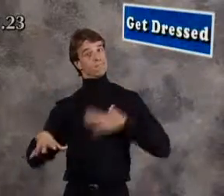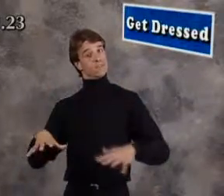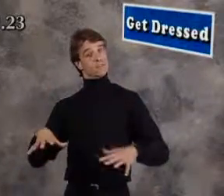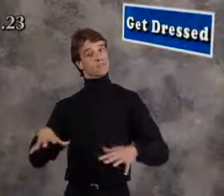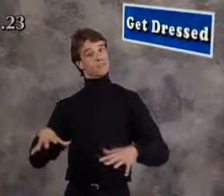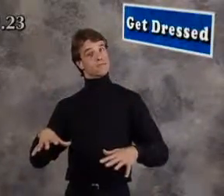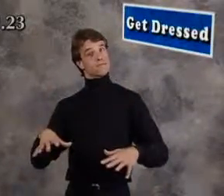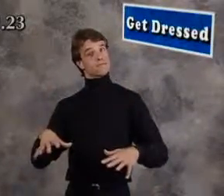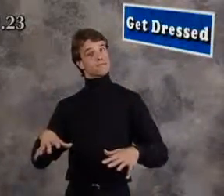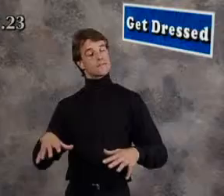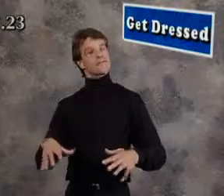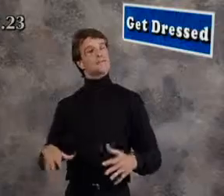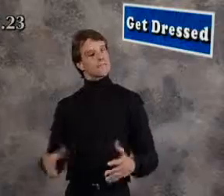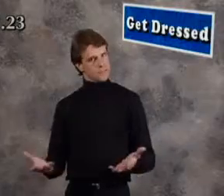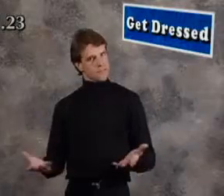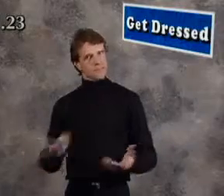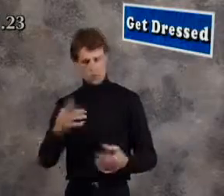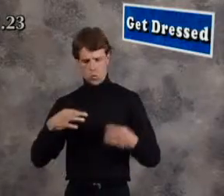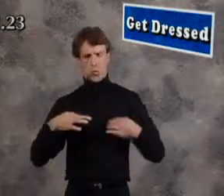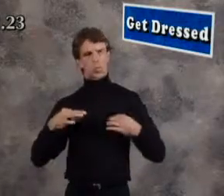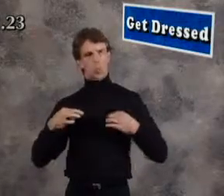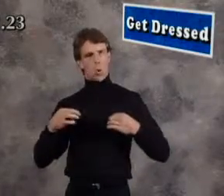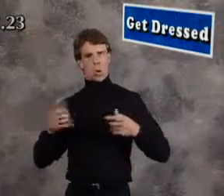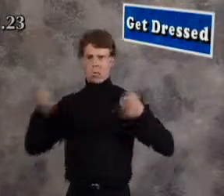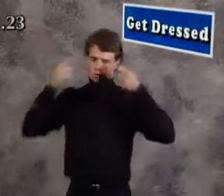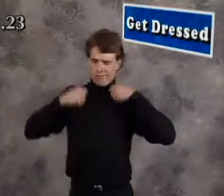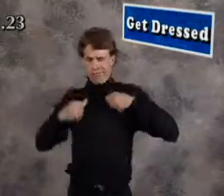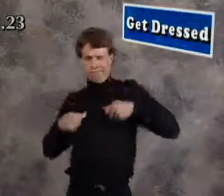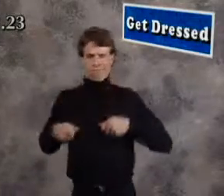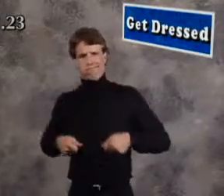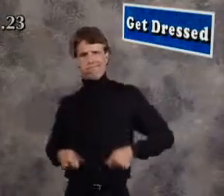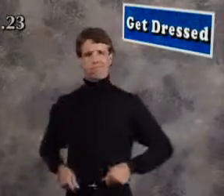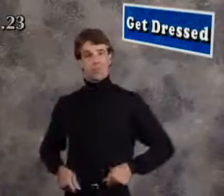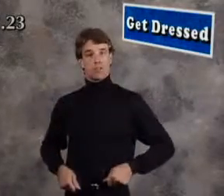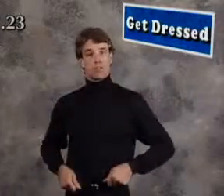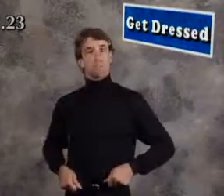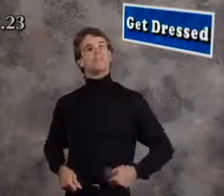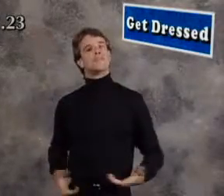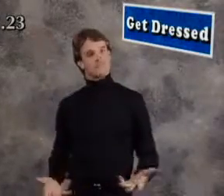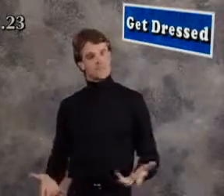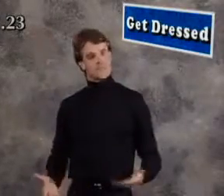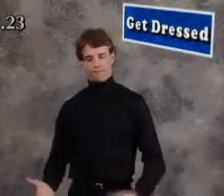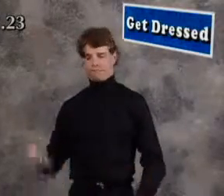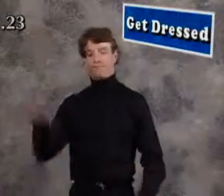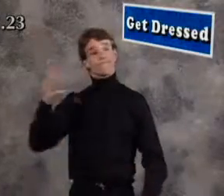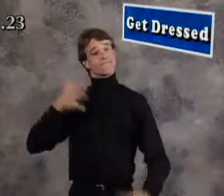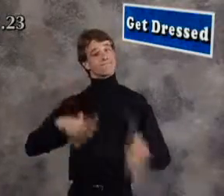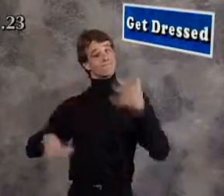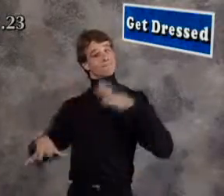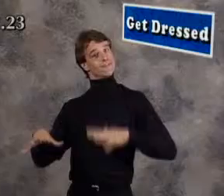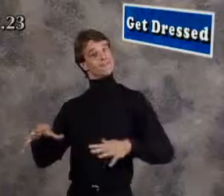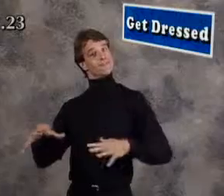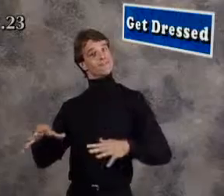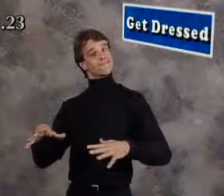Get dressed. This sign shows the activity of putting clothes on. Get dressed.